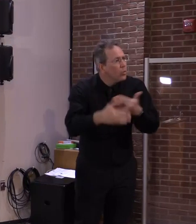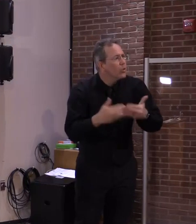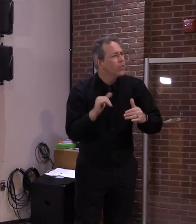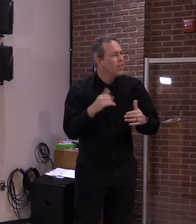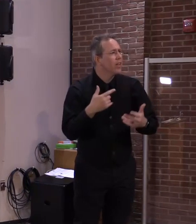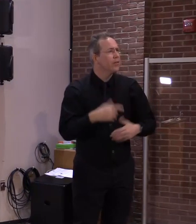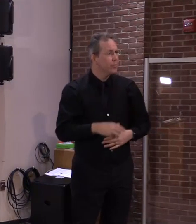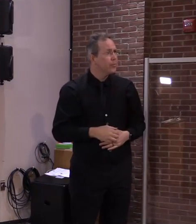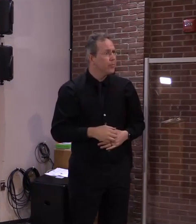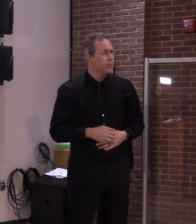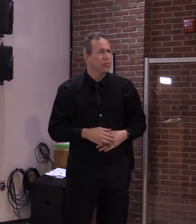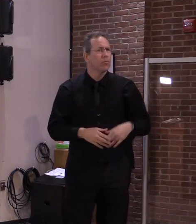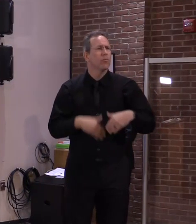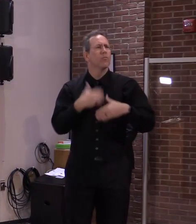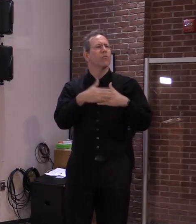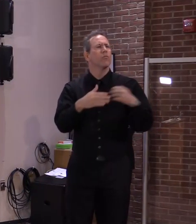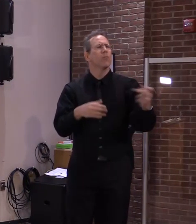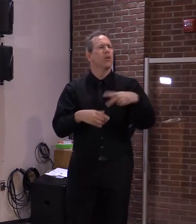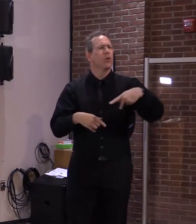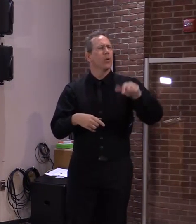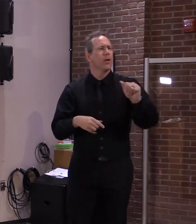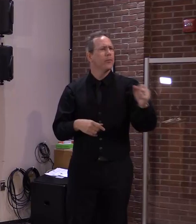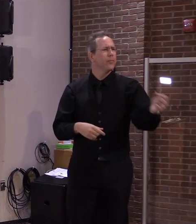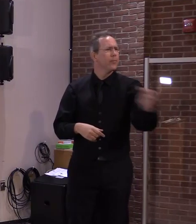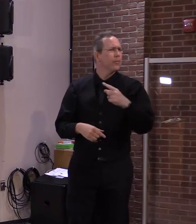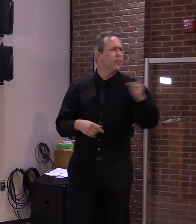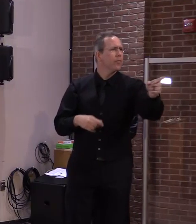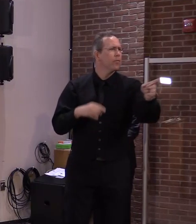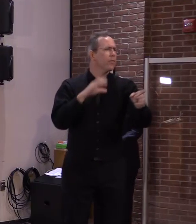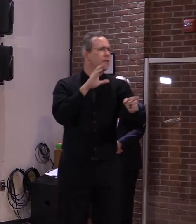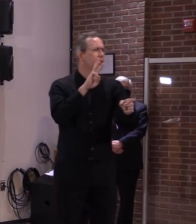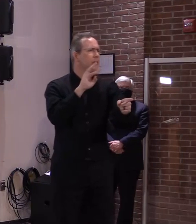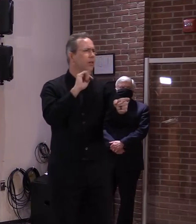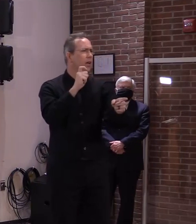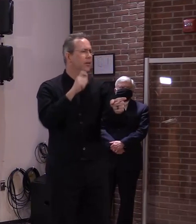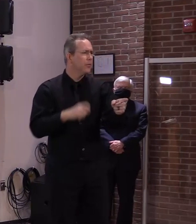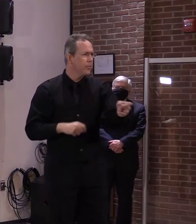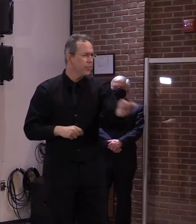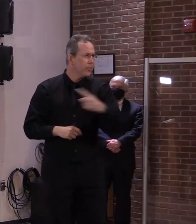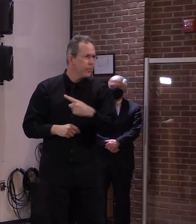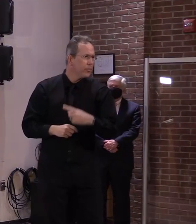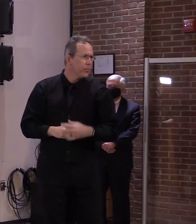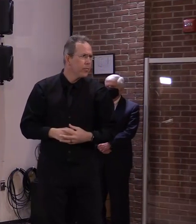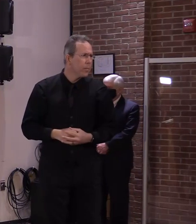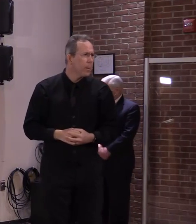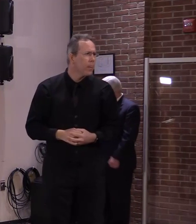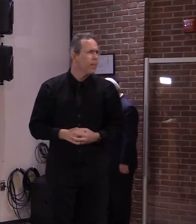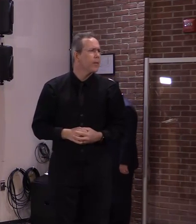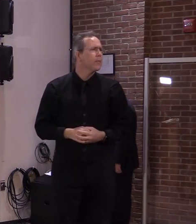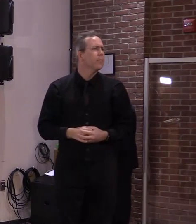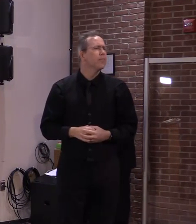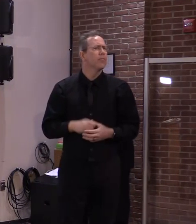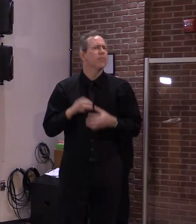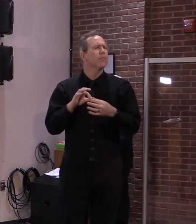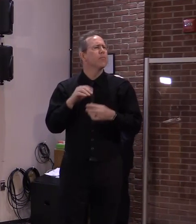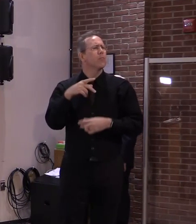Had a question for the governor, so I'll go back to Calvin. Thank you, Governor. So I wanted to ask about the pension problem that's unfolding. As you may have heard,